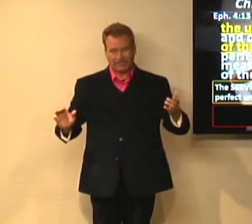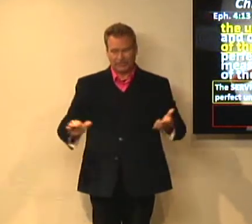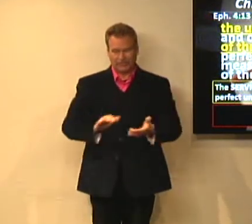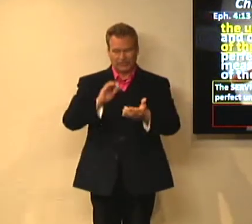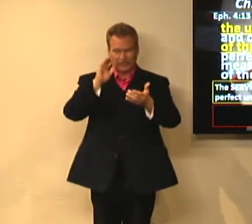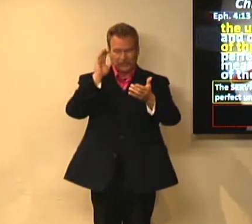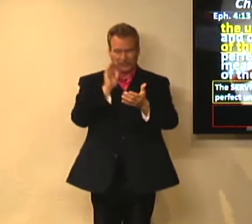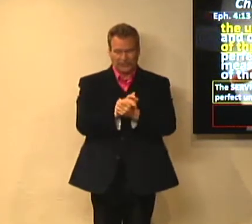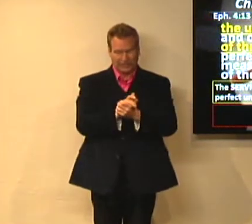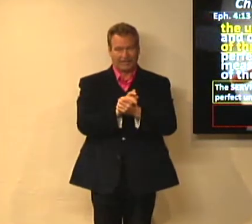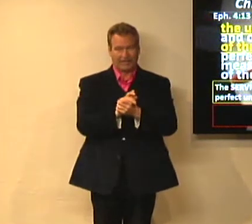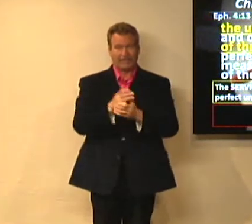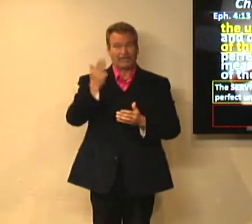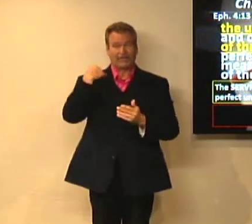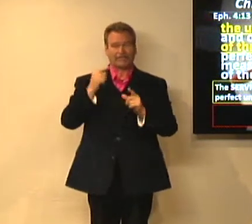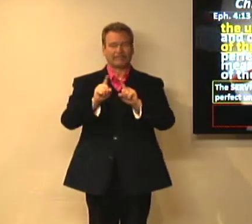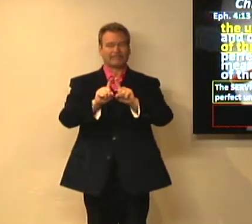flesh. Jen and James were married.